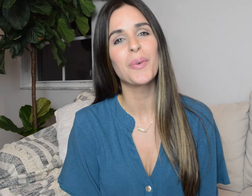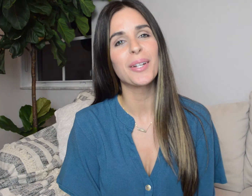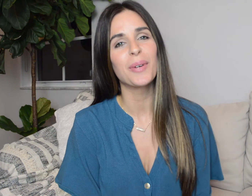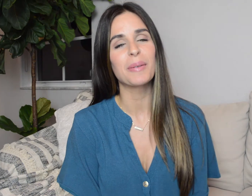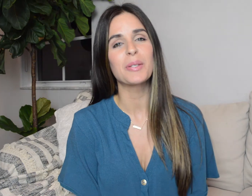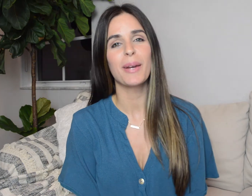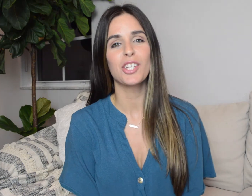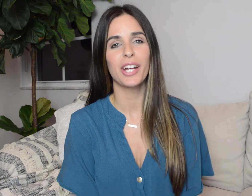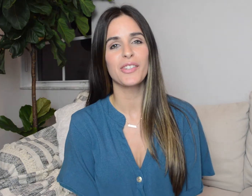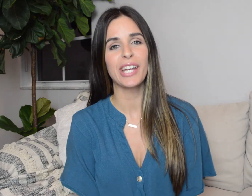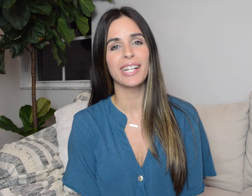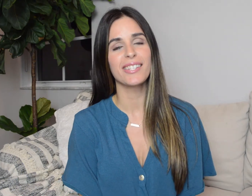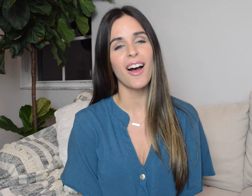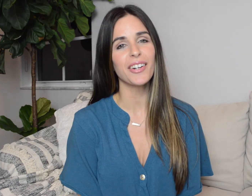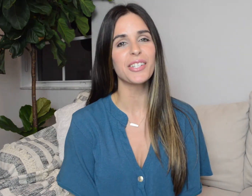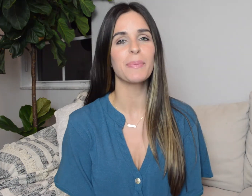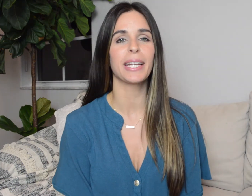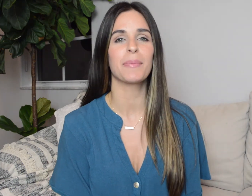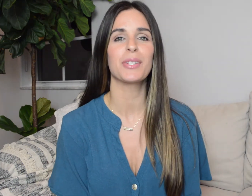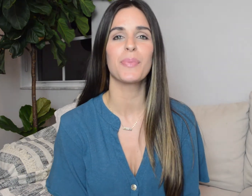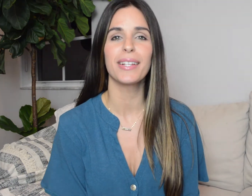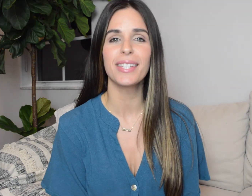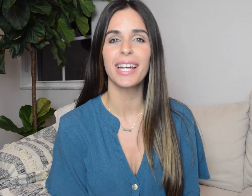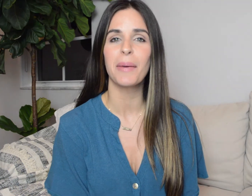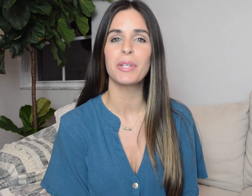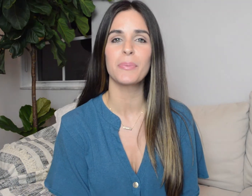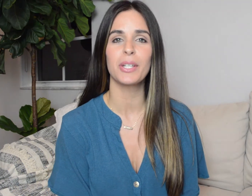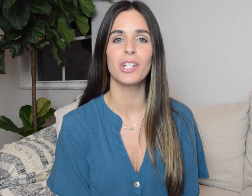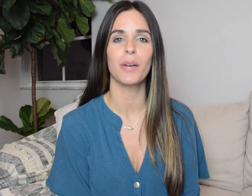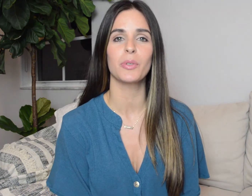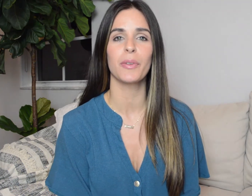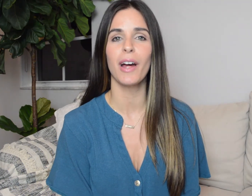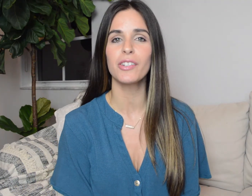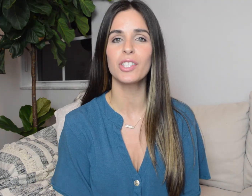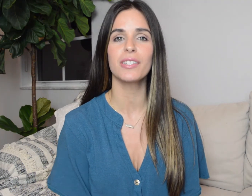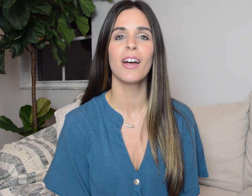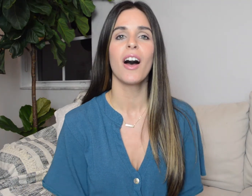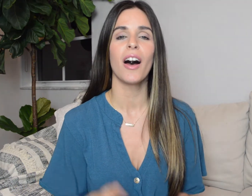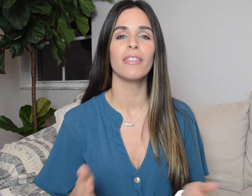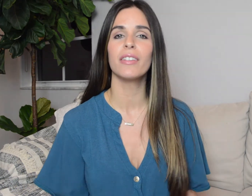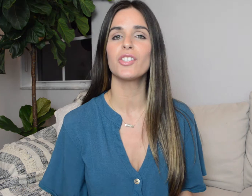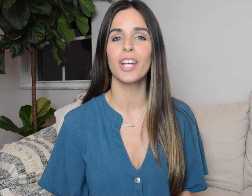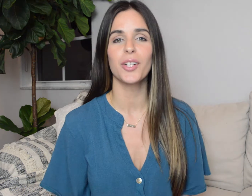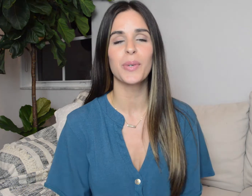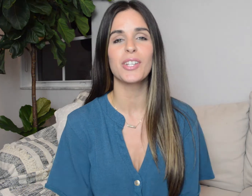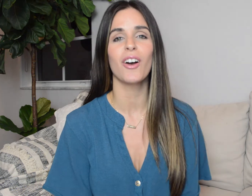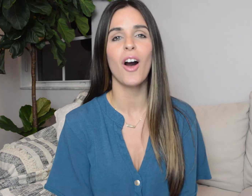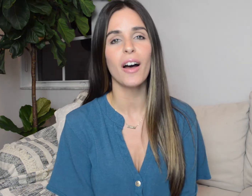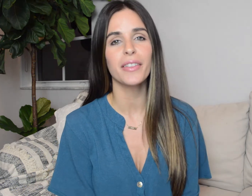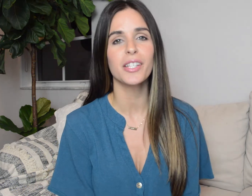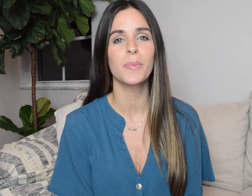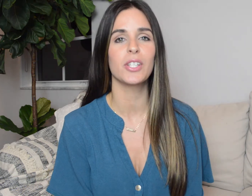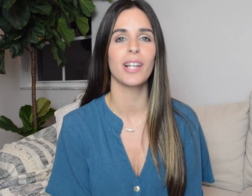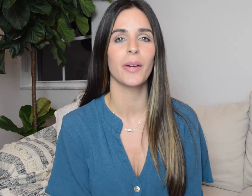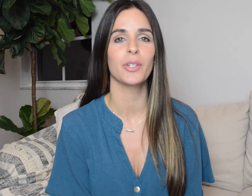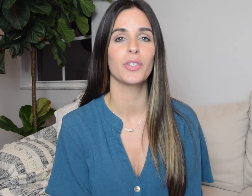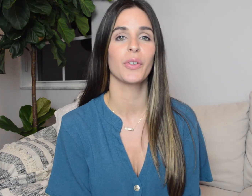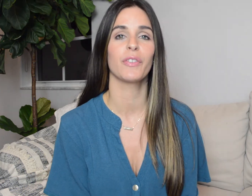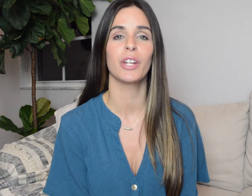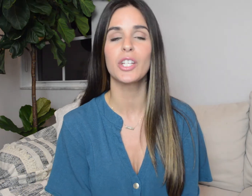everyone, welcome to my channel Tiny Talkers. My name is Brenda and I'm a speech language pathologist. On this channel we talk all things speech and language, so if you're